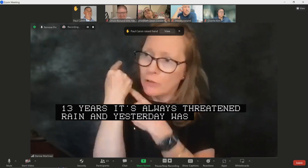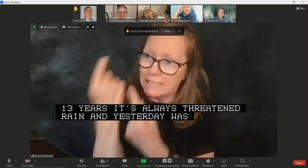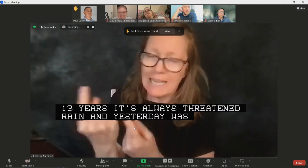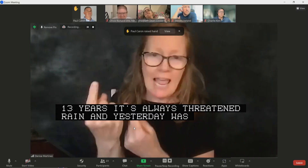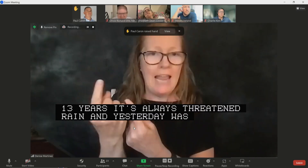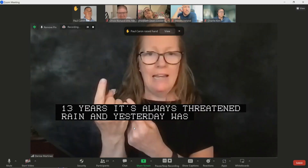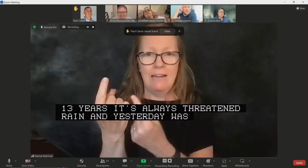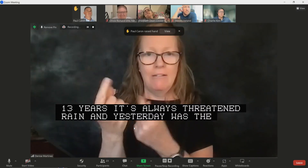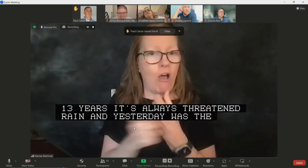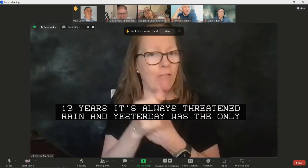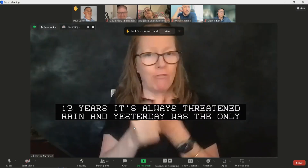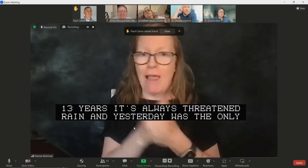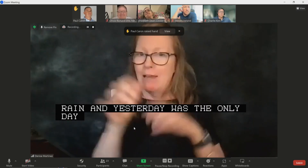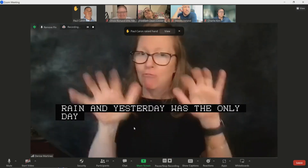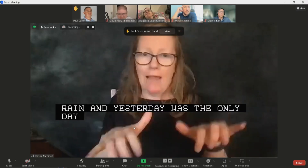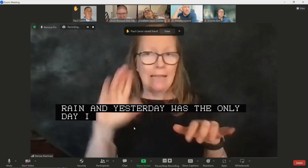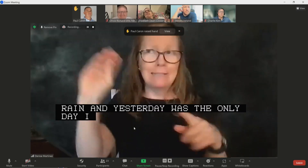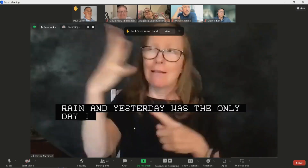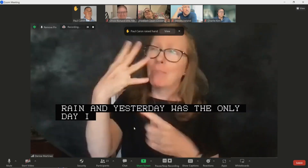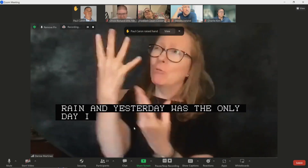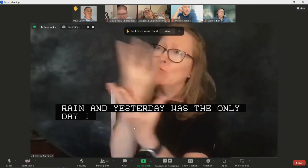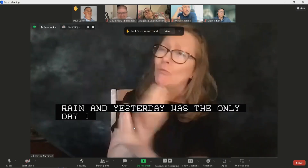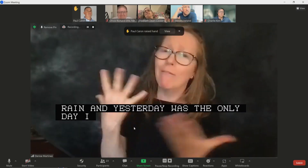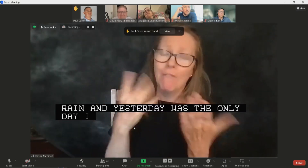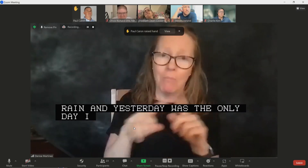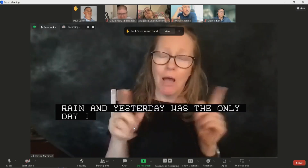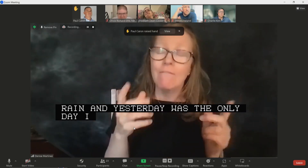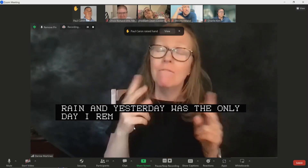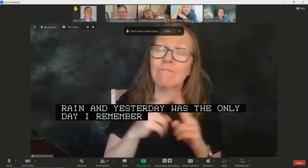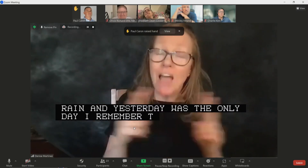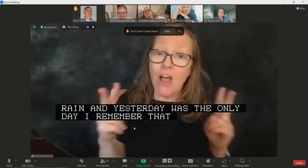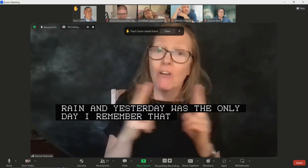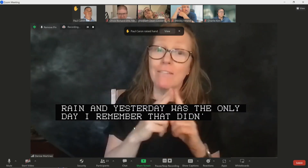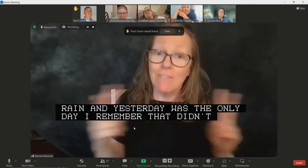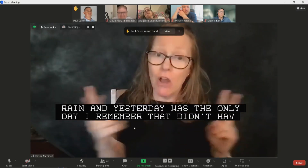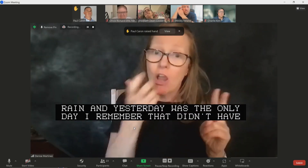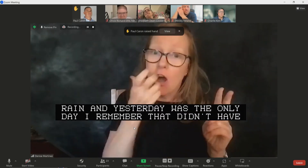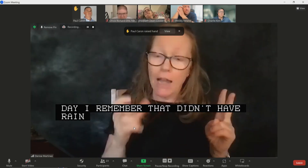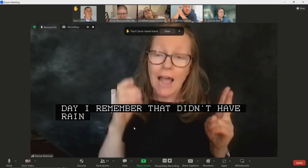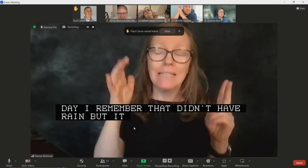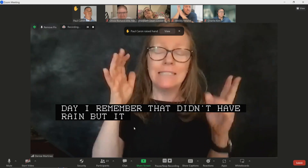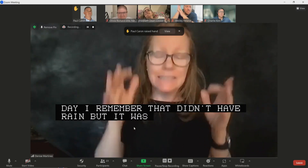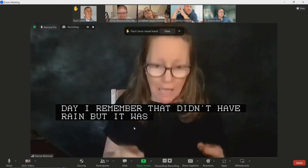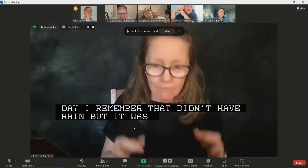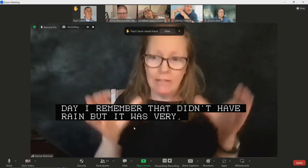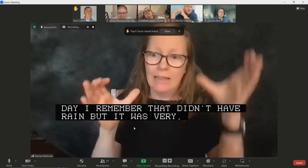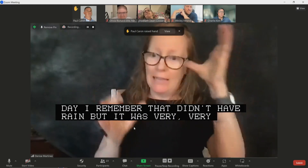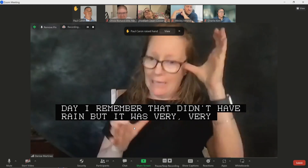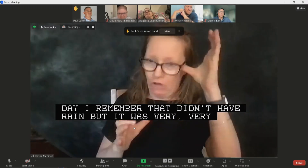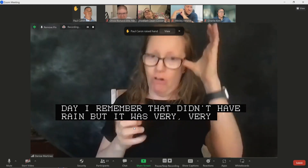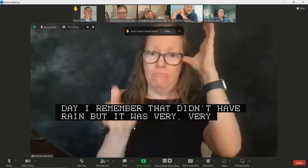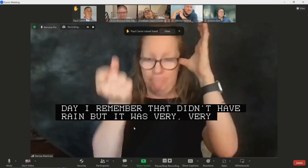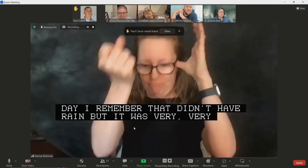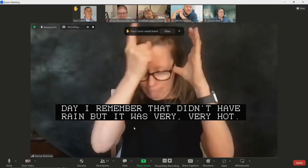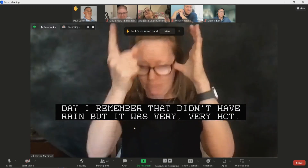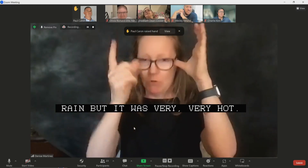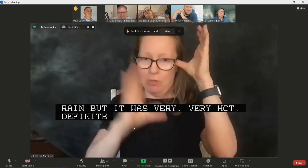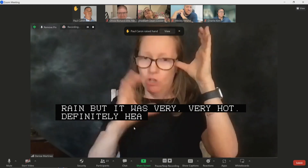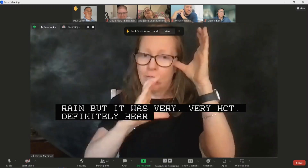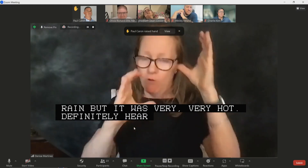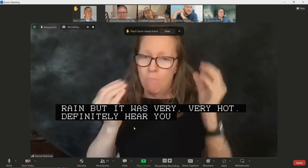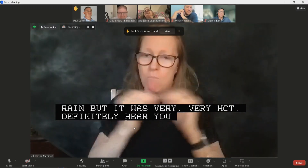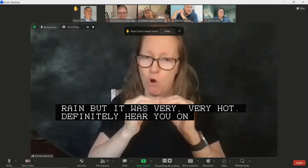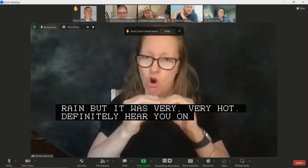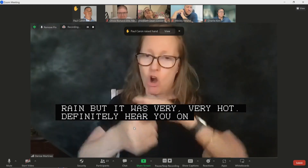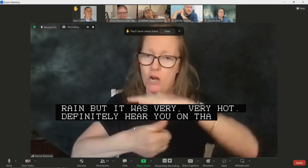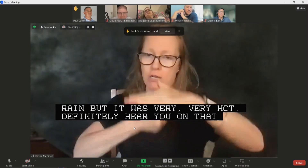was very, very hot. So definitely hear you on that, and we'll look for more shade next year. And then just a note